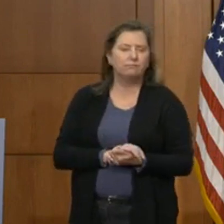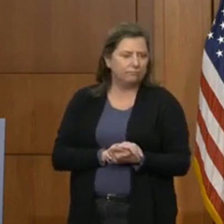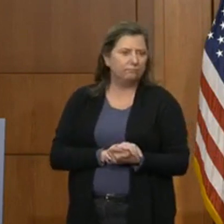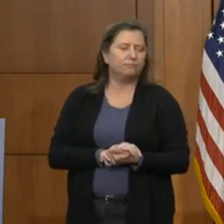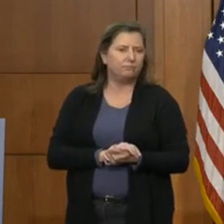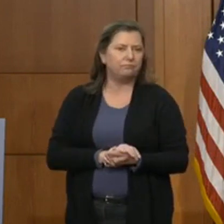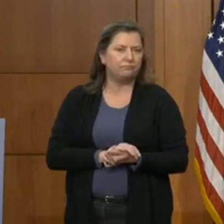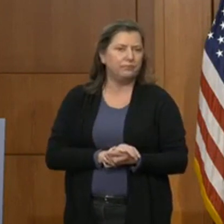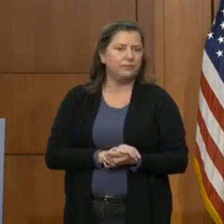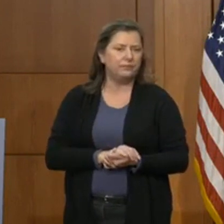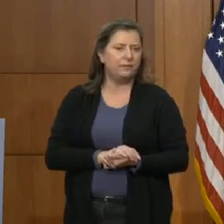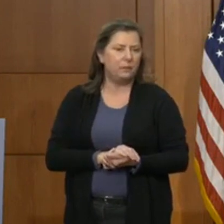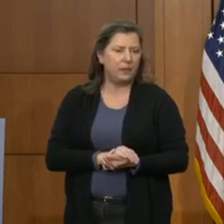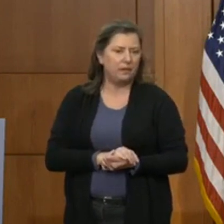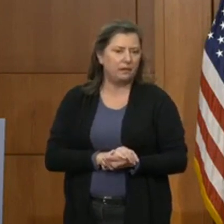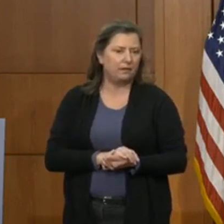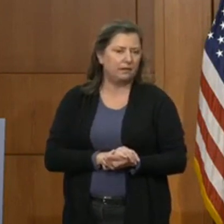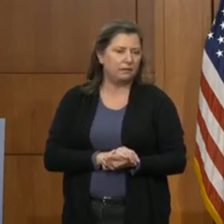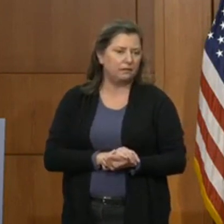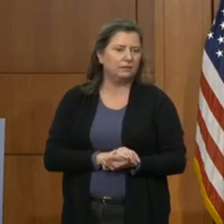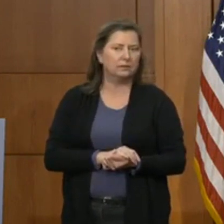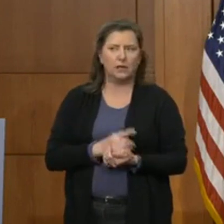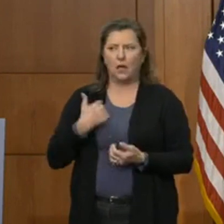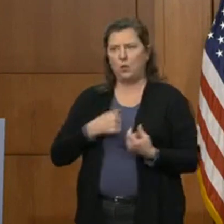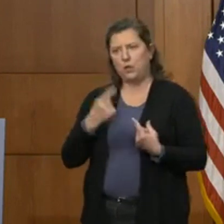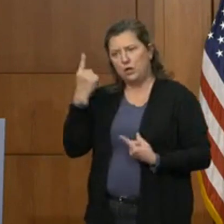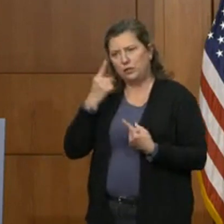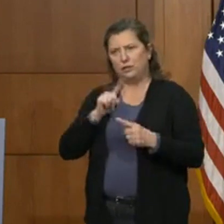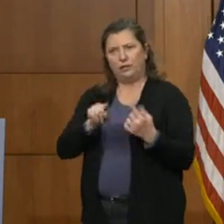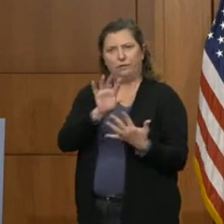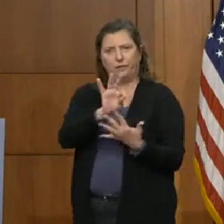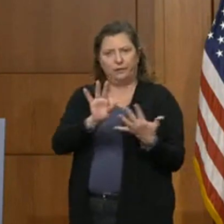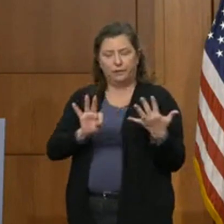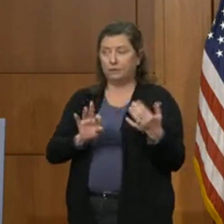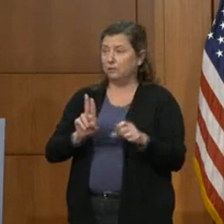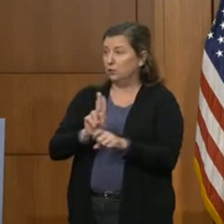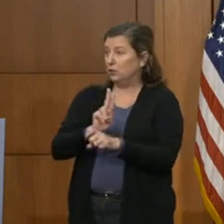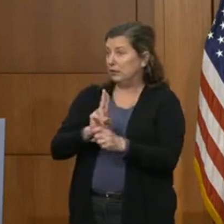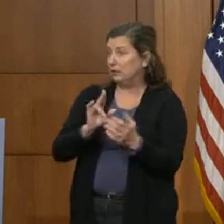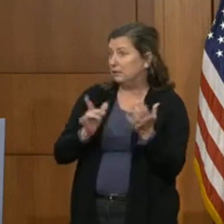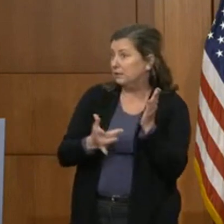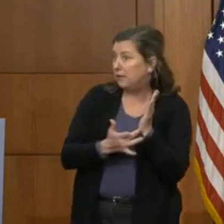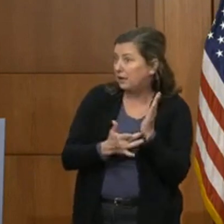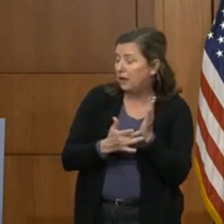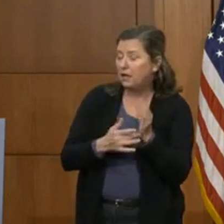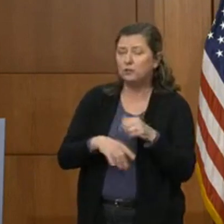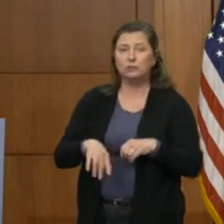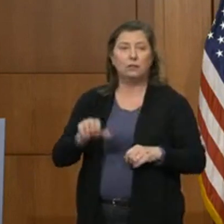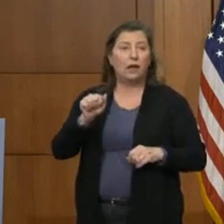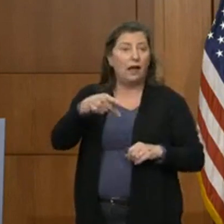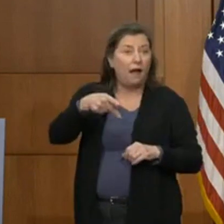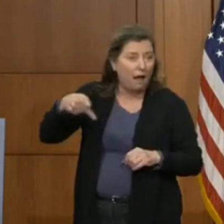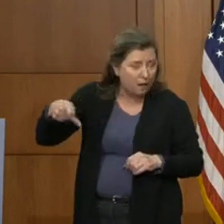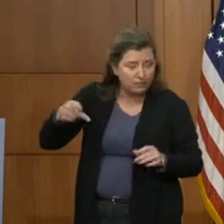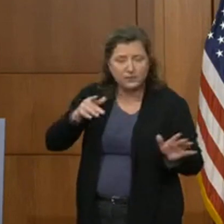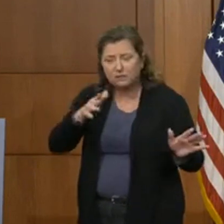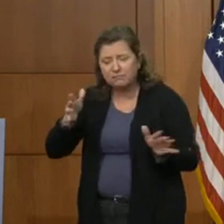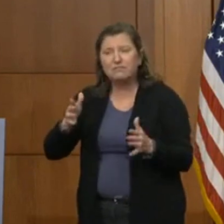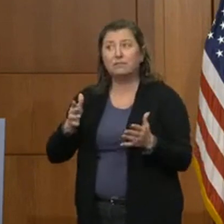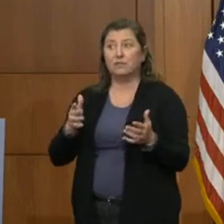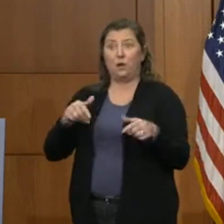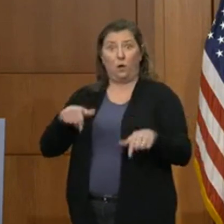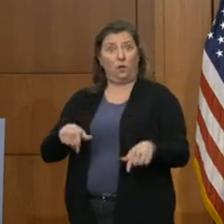of things that opportunities that we're looking into using the technology, using different apps. So I think as